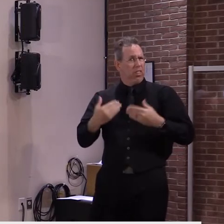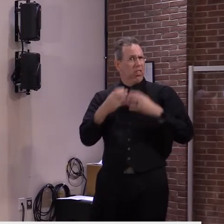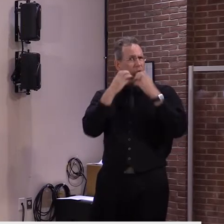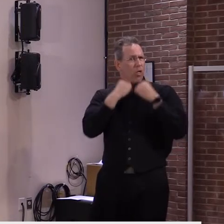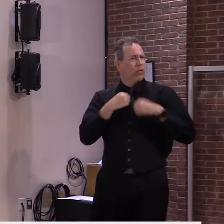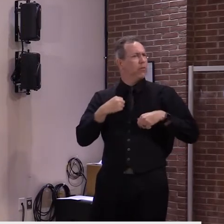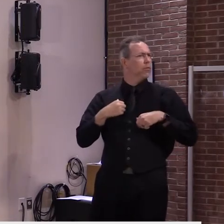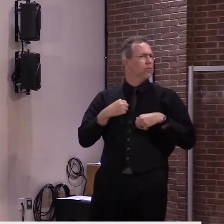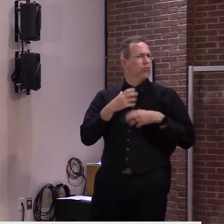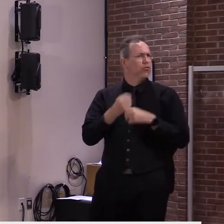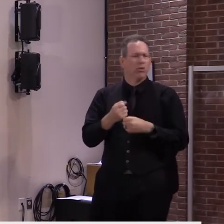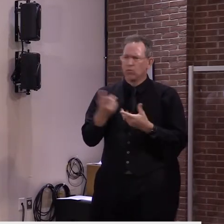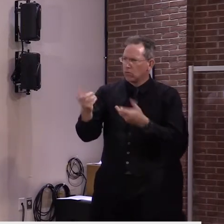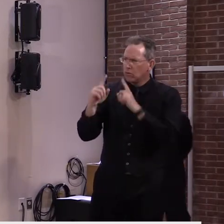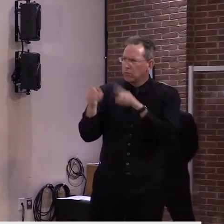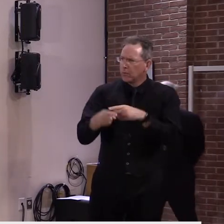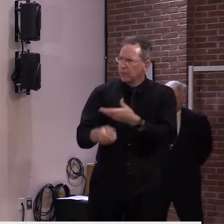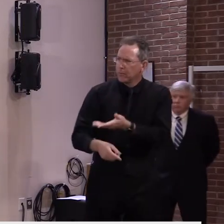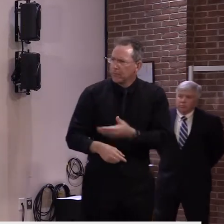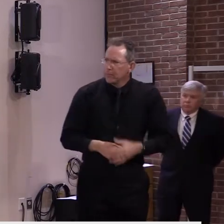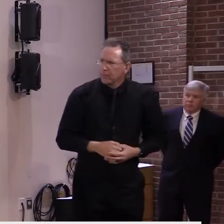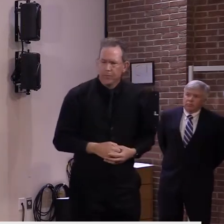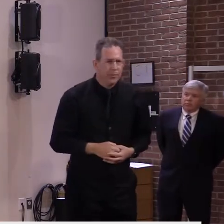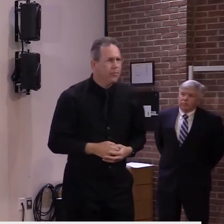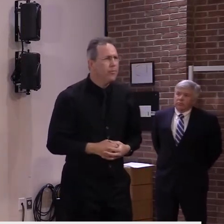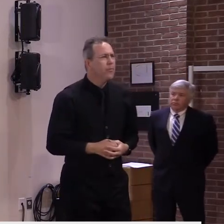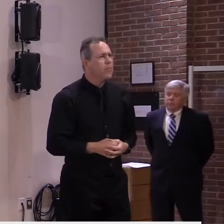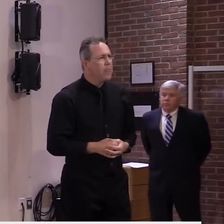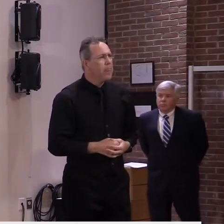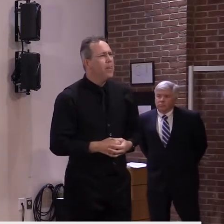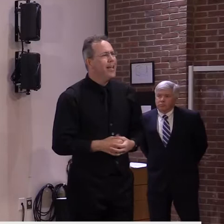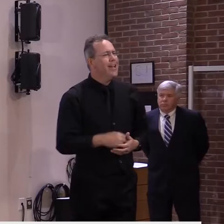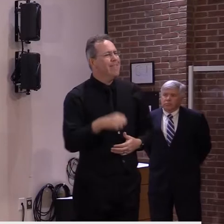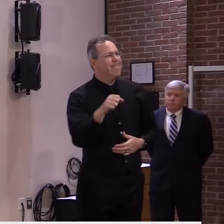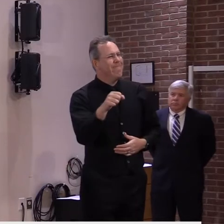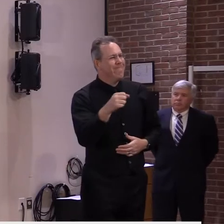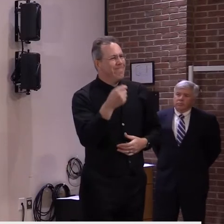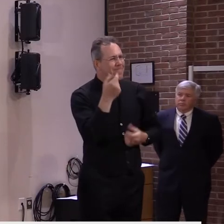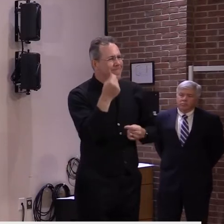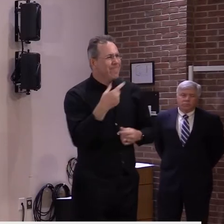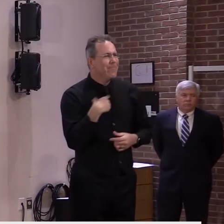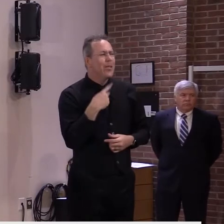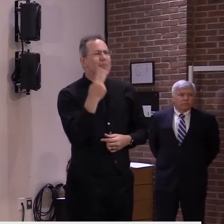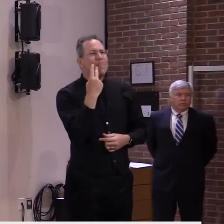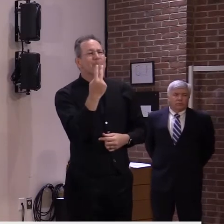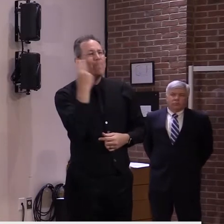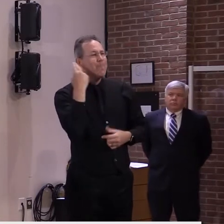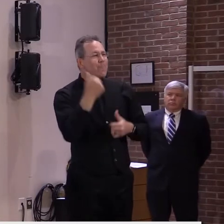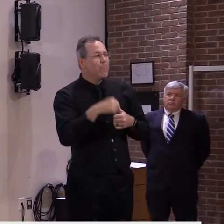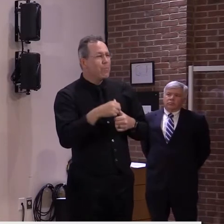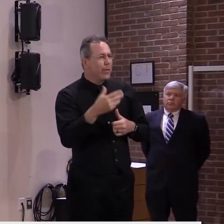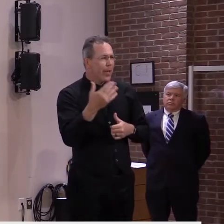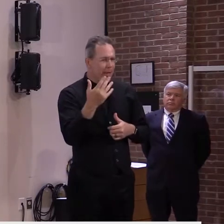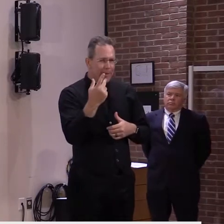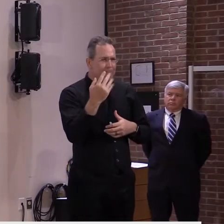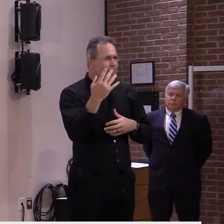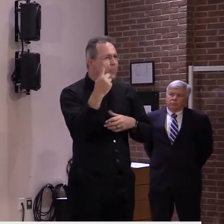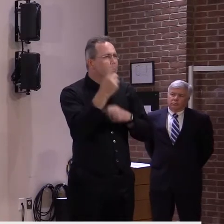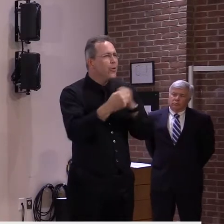know, it is interesting, and I remember how difficult it was for people to mask up when we did this a year